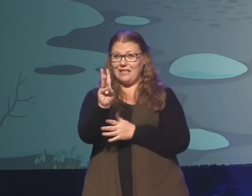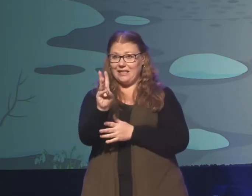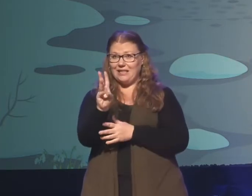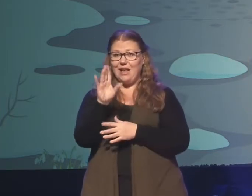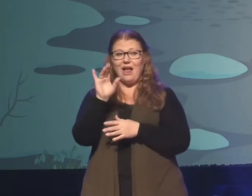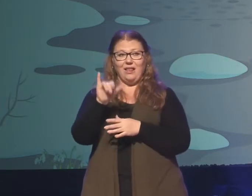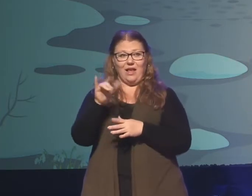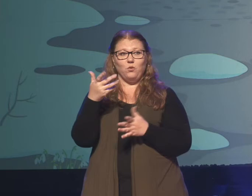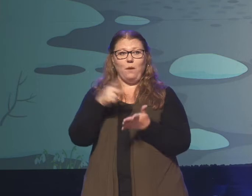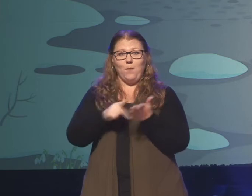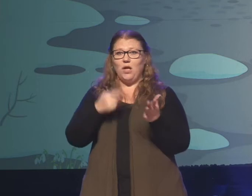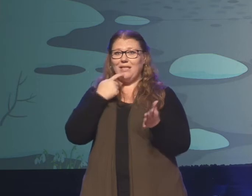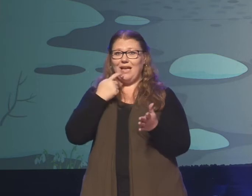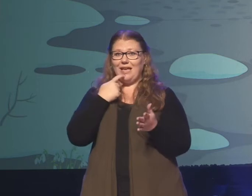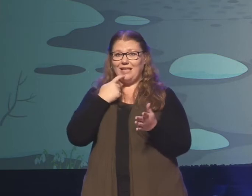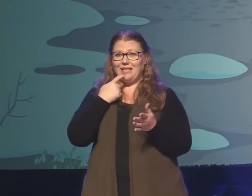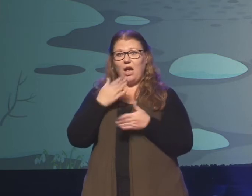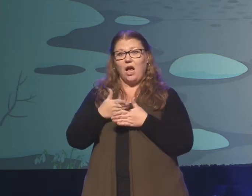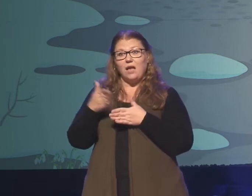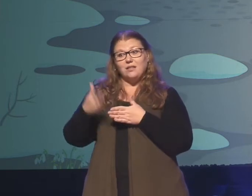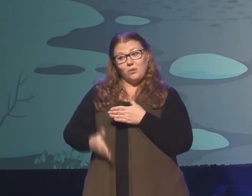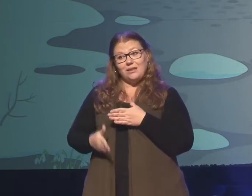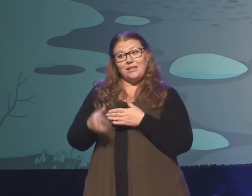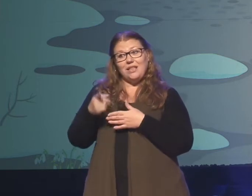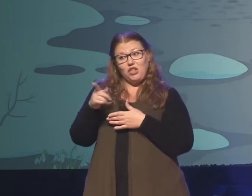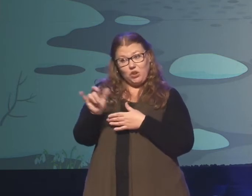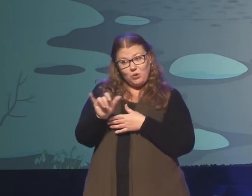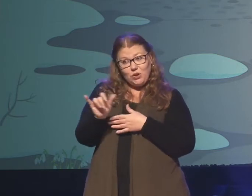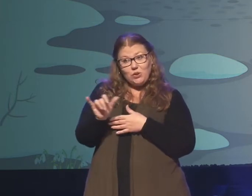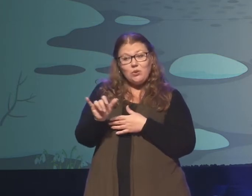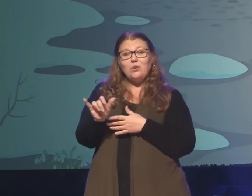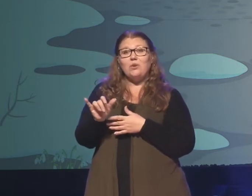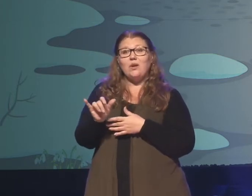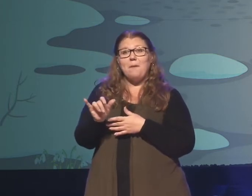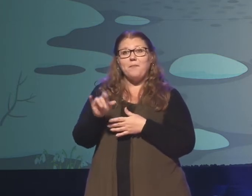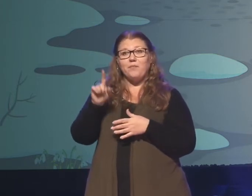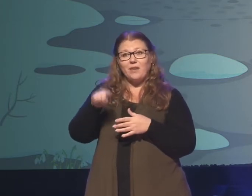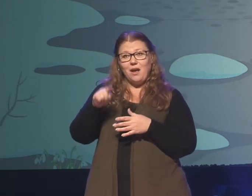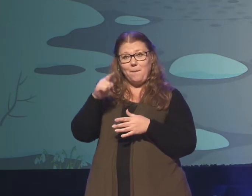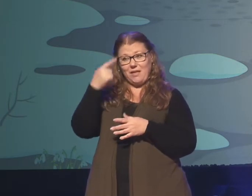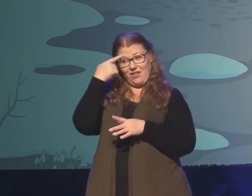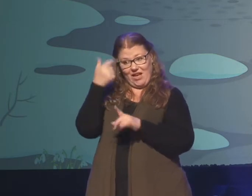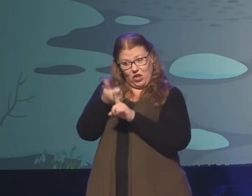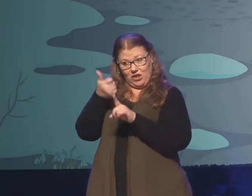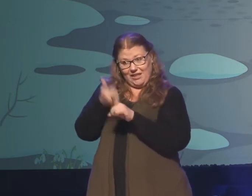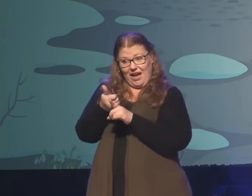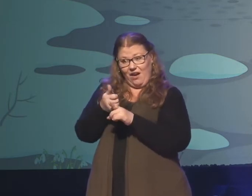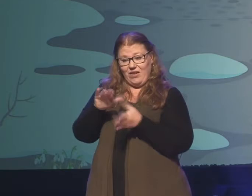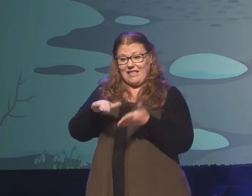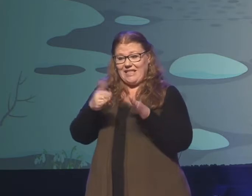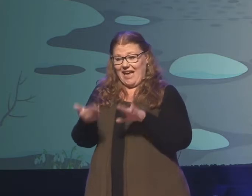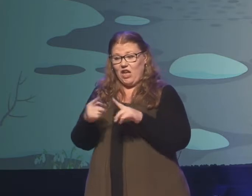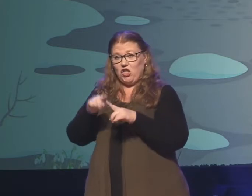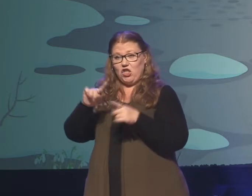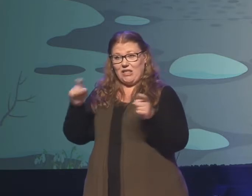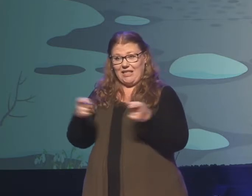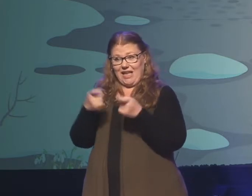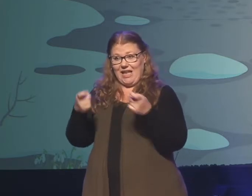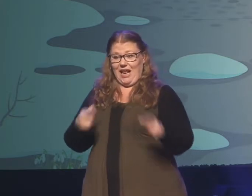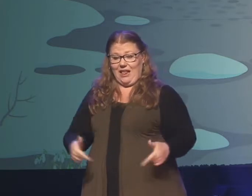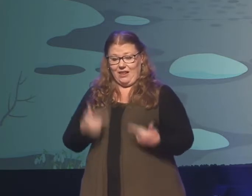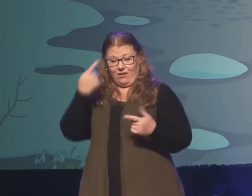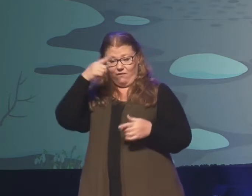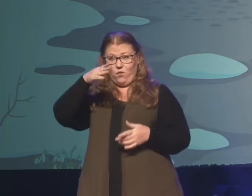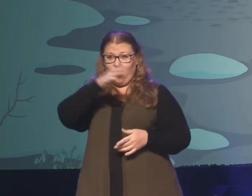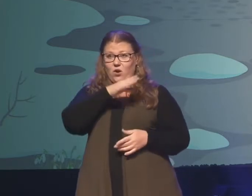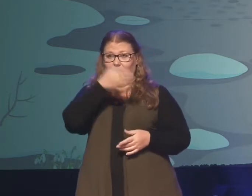is what Paul says. He says, consequently, you also, must think of yourselves as being dead to sin and living for